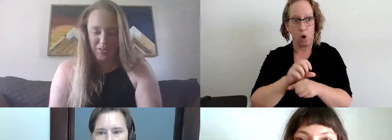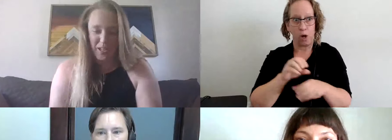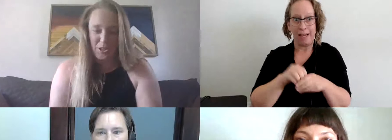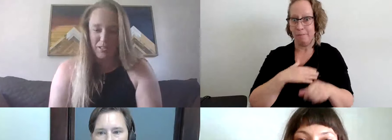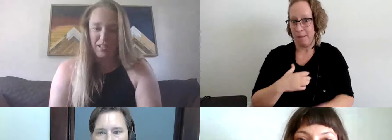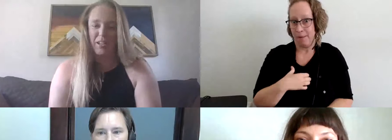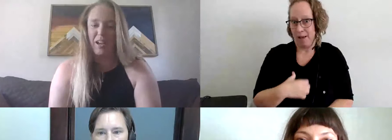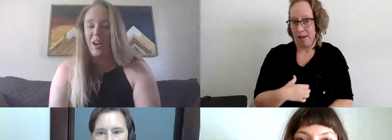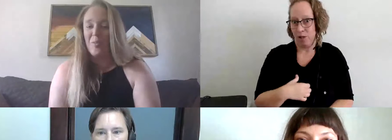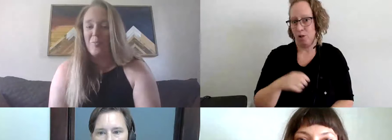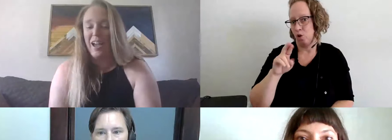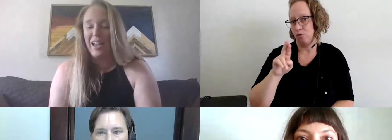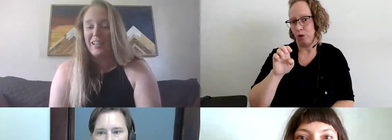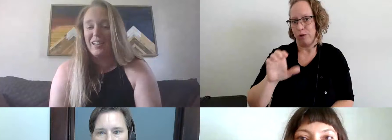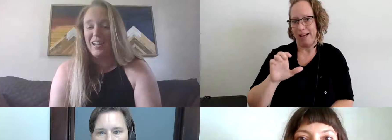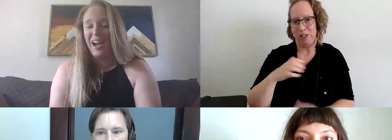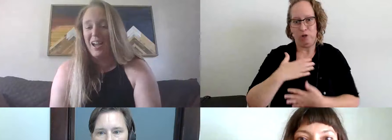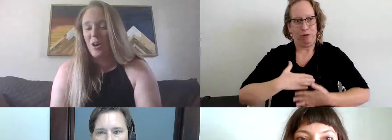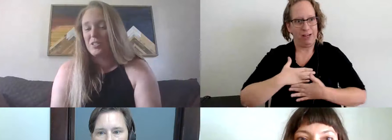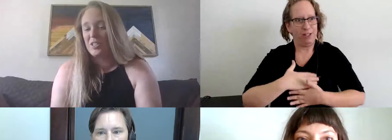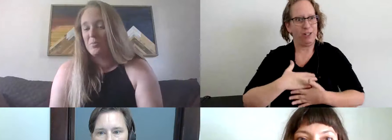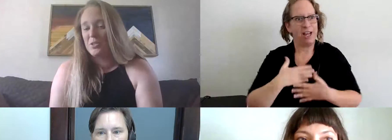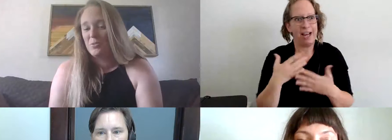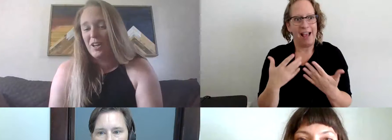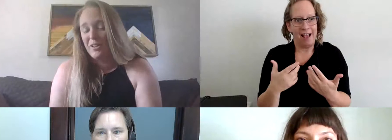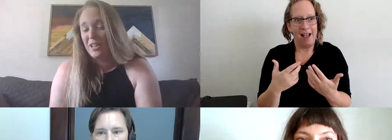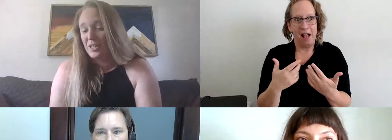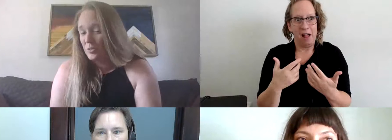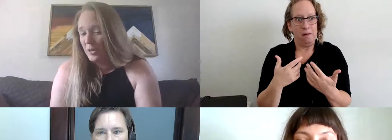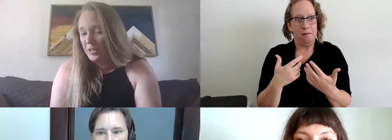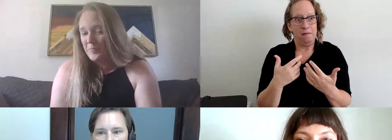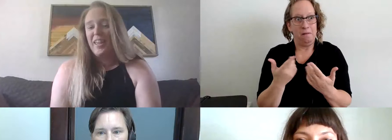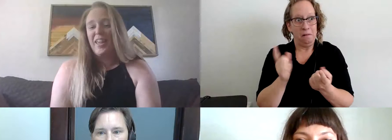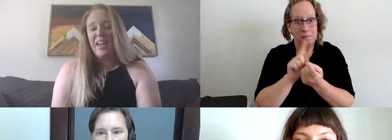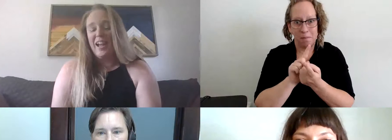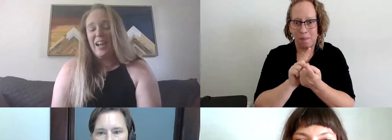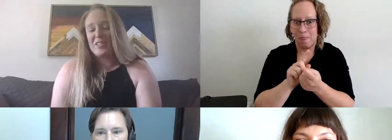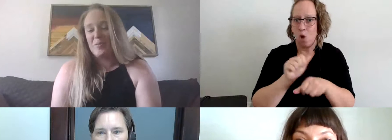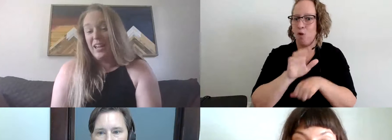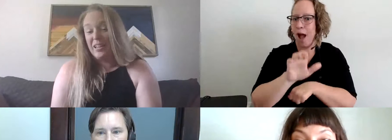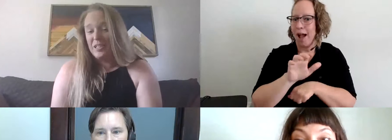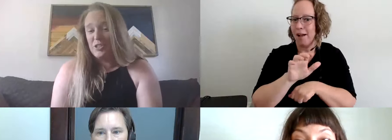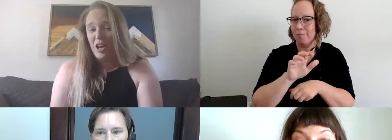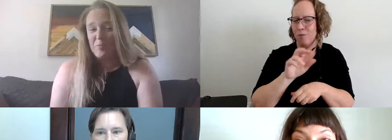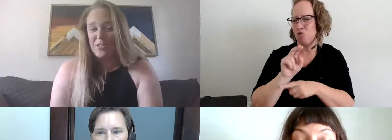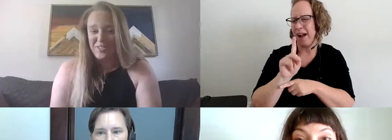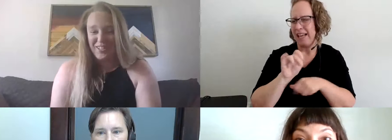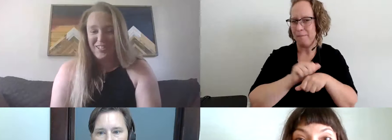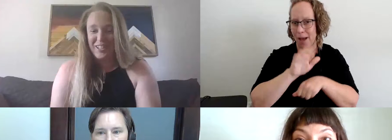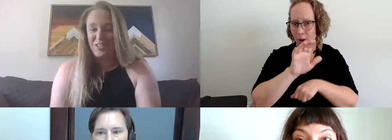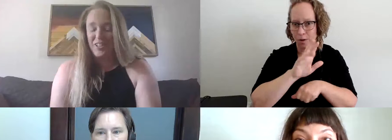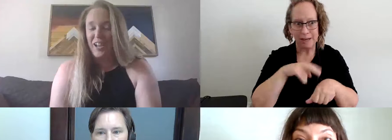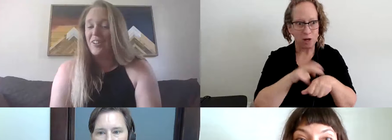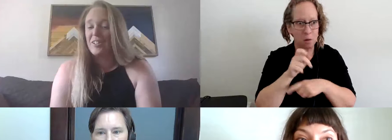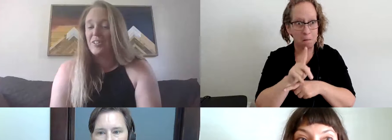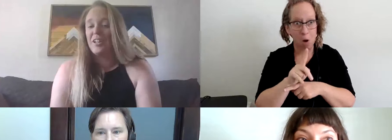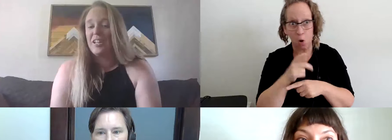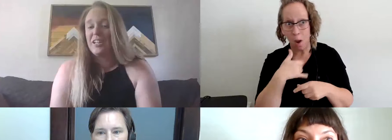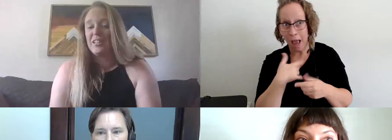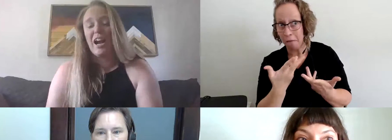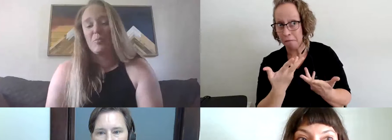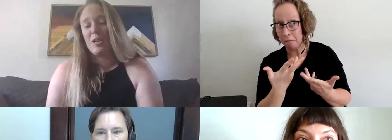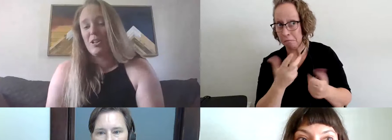passion, which is recreation. And I walked up to Rocky Mountain National Park and asked them if they had any jobs. Using a Schedule A